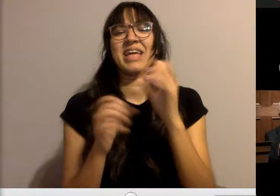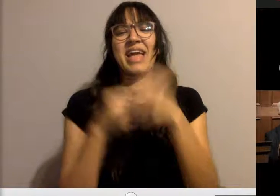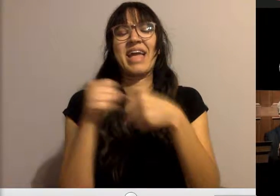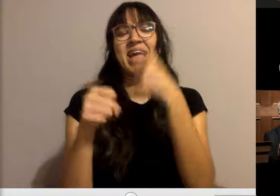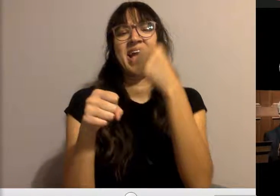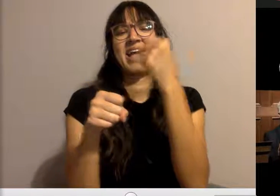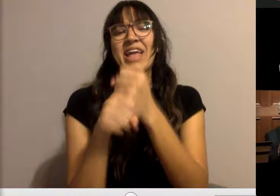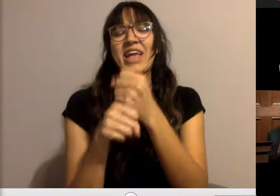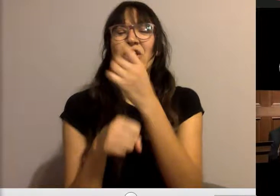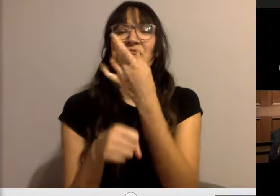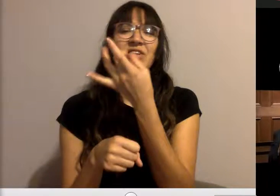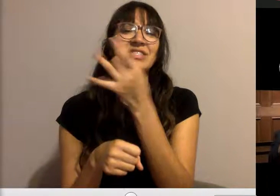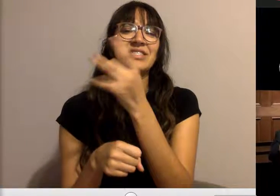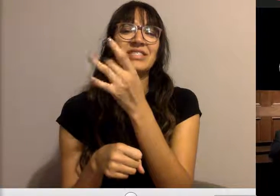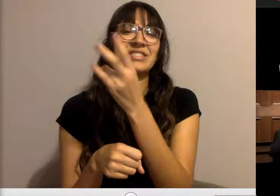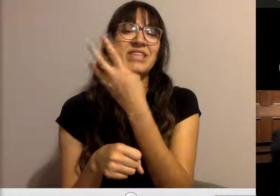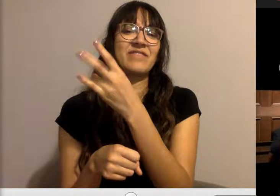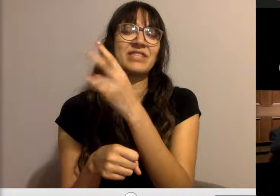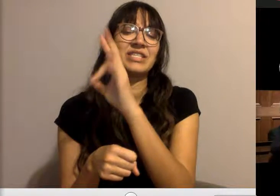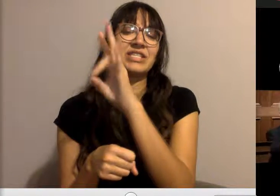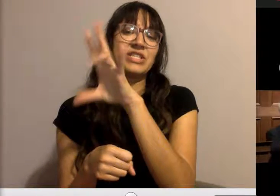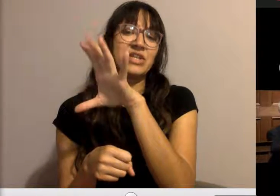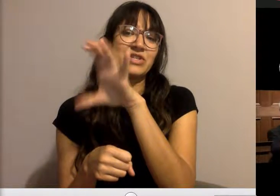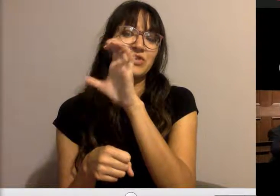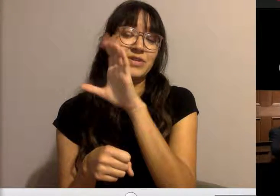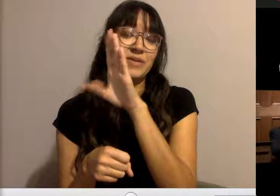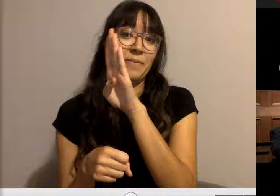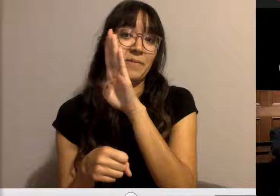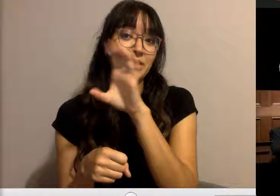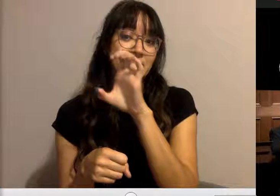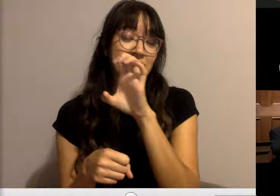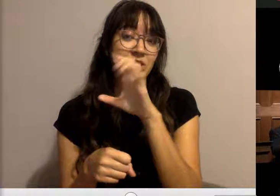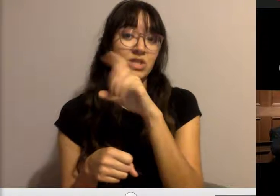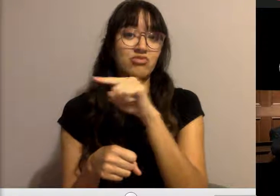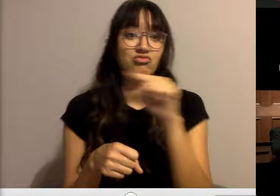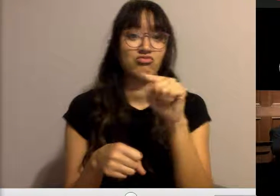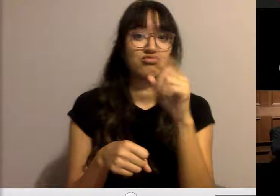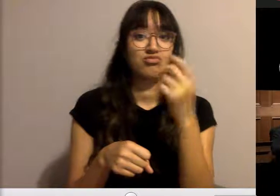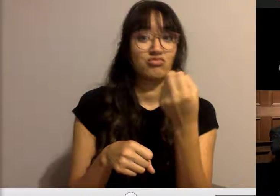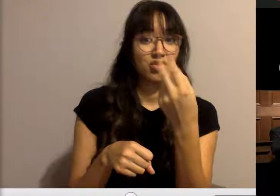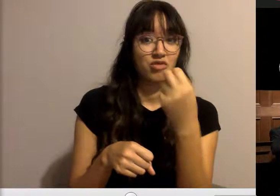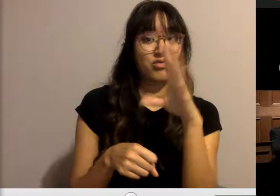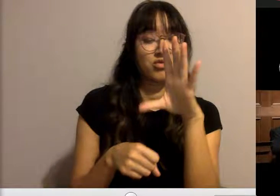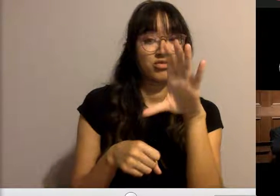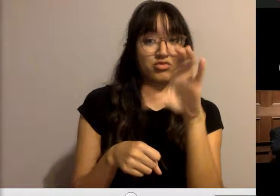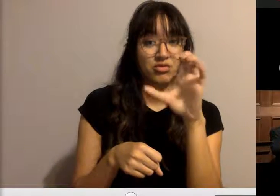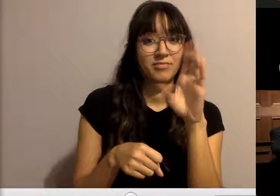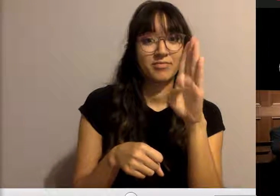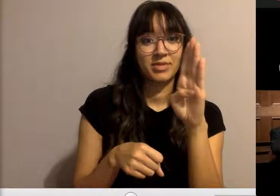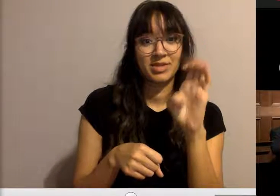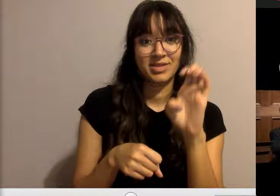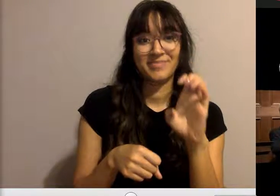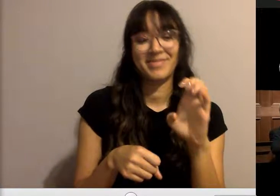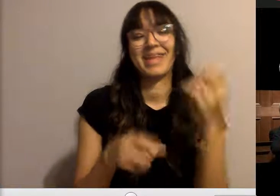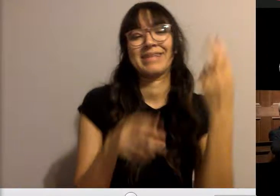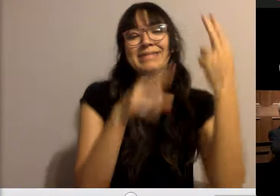Age. Here's some of the people that are living back then, and I call them the G8, fudging a